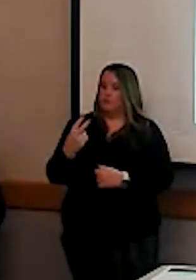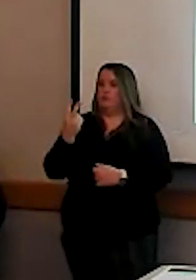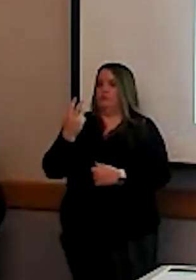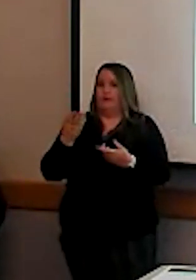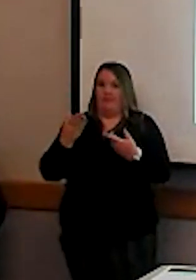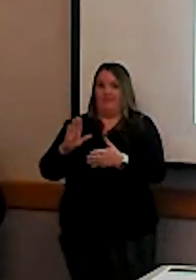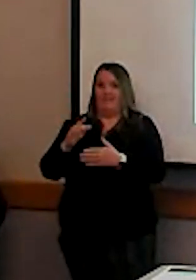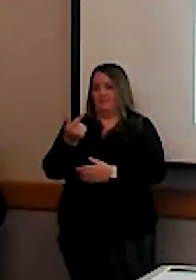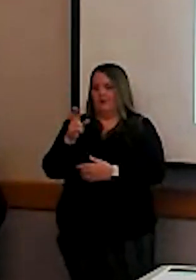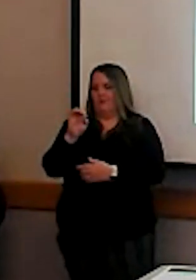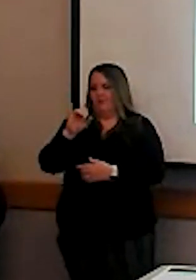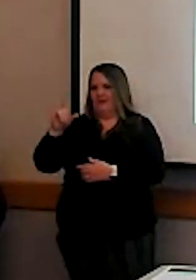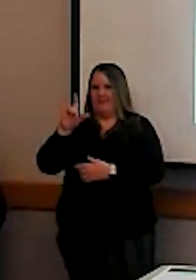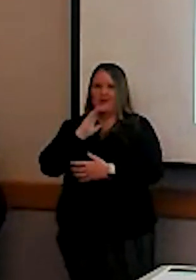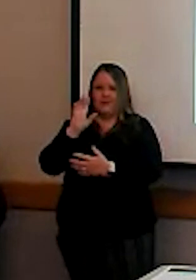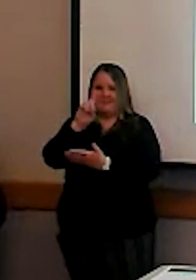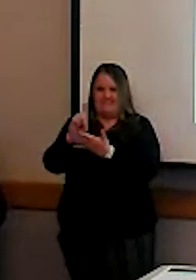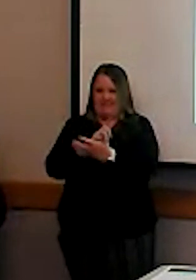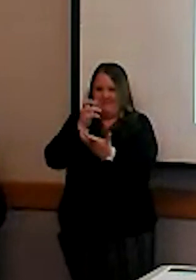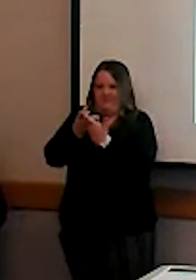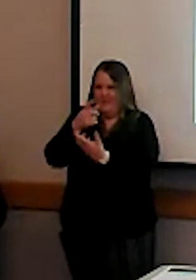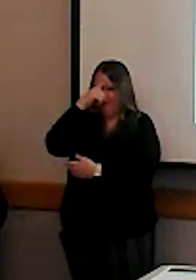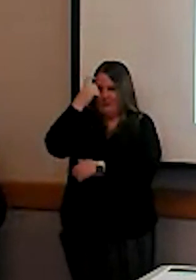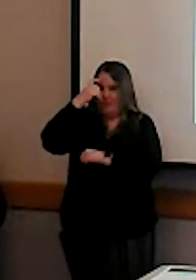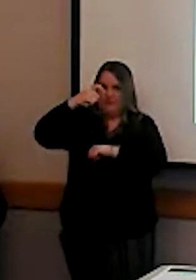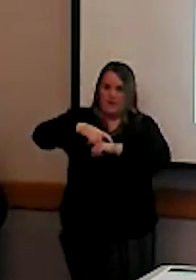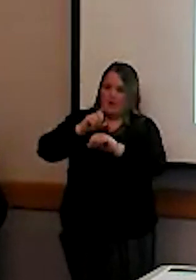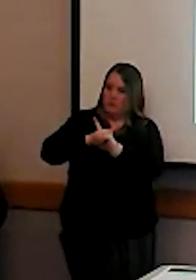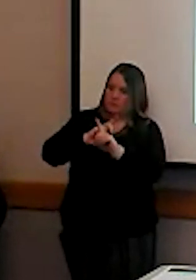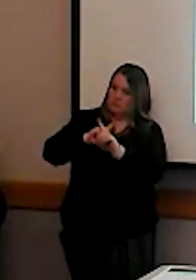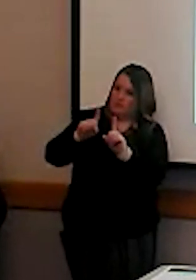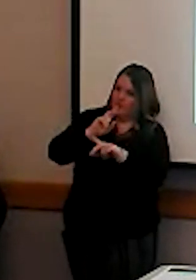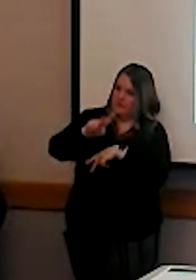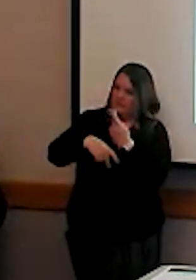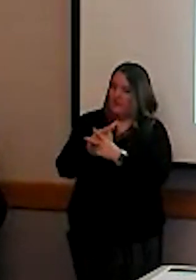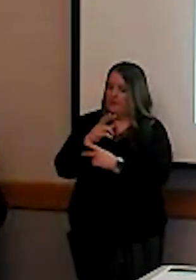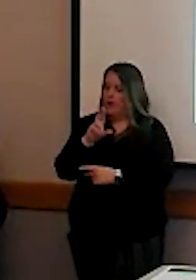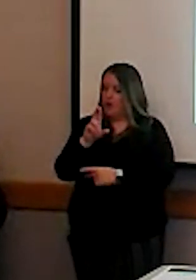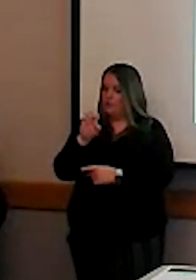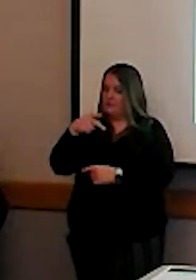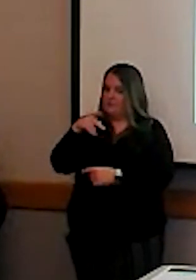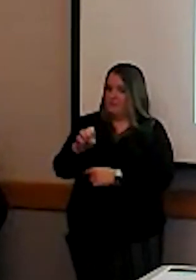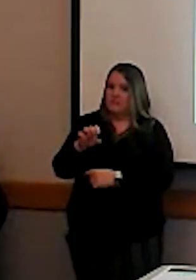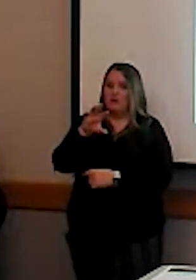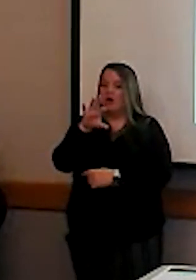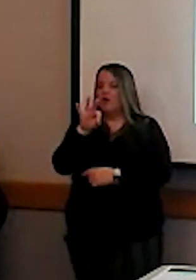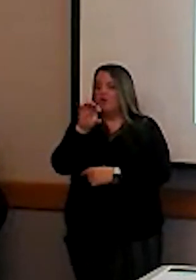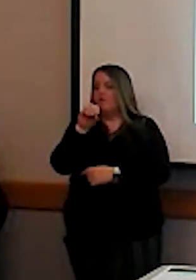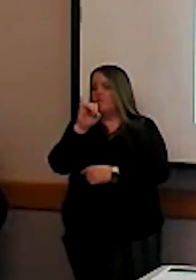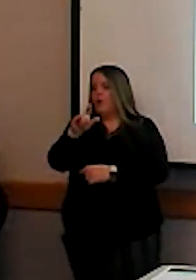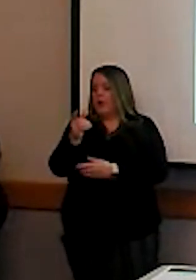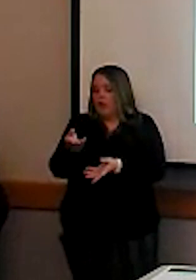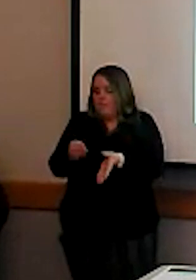designed for the summer, of course. And we talked about, we used some different kinds of recipes, foil packets, healthy ideas for